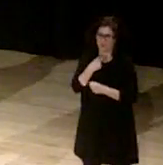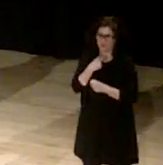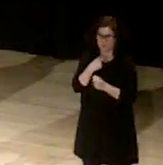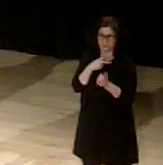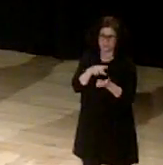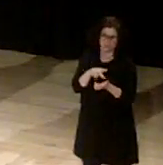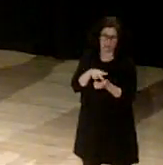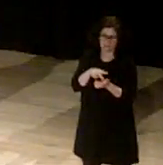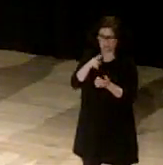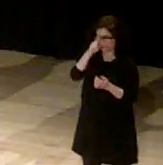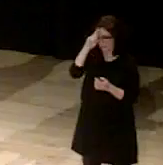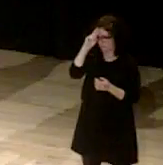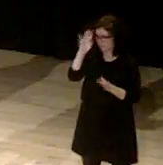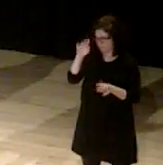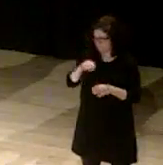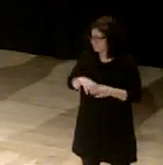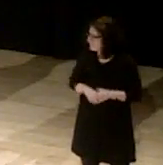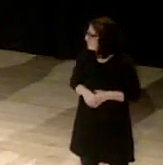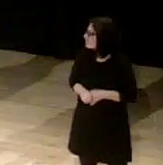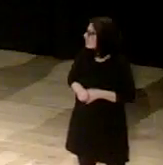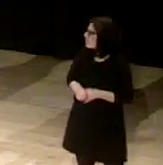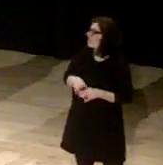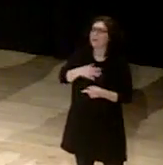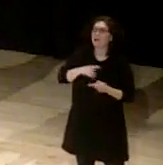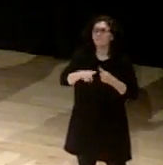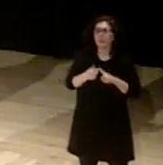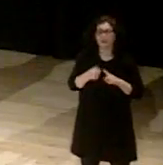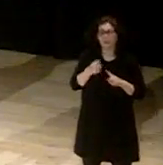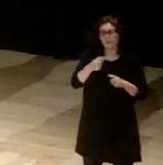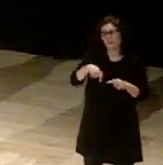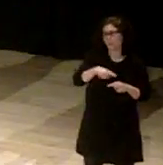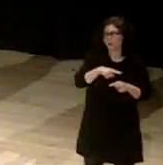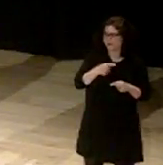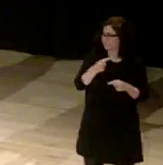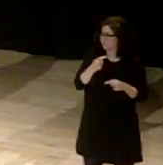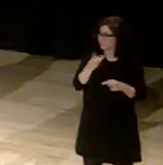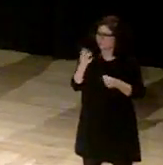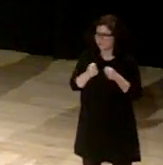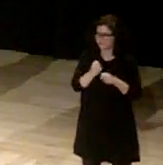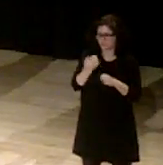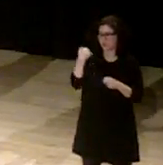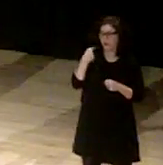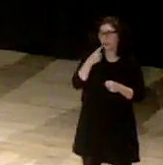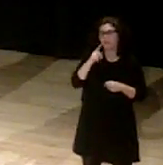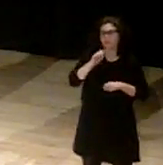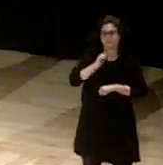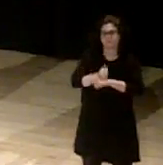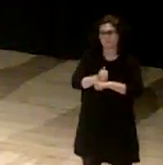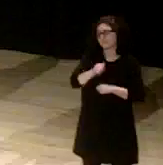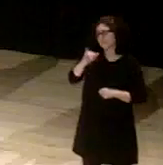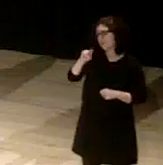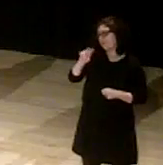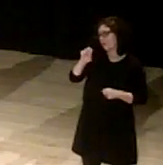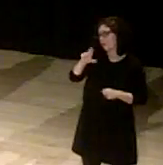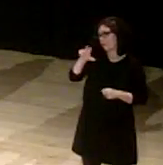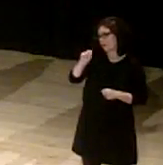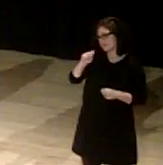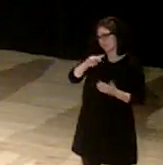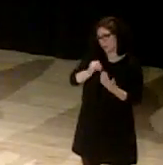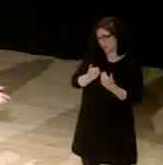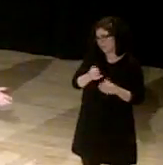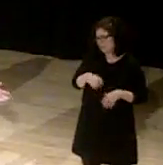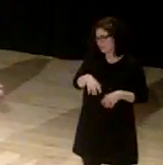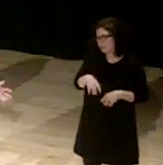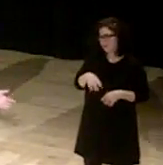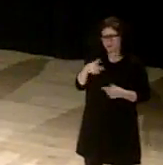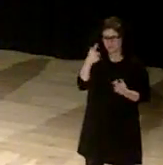in the community, so my friends and I, a bunch of years ago, we started this thing called the Icarus Project, and it was basically